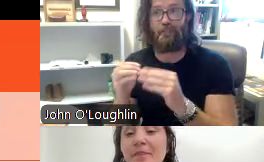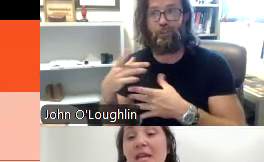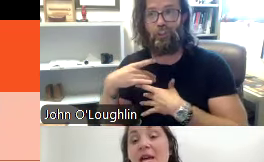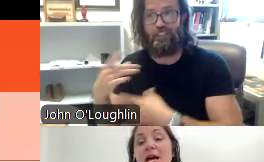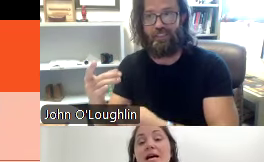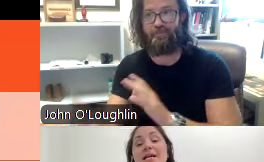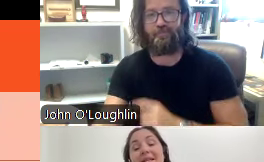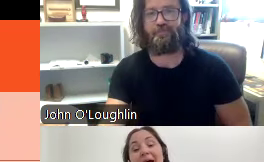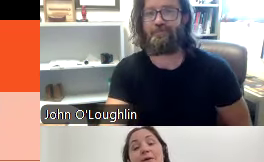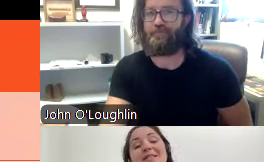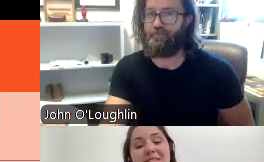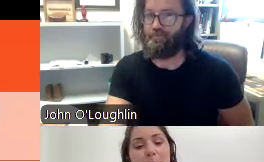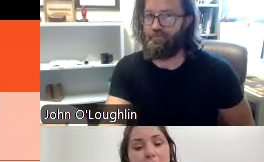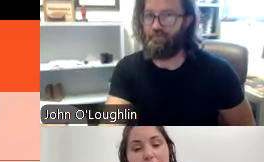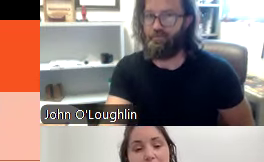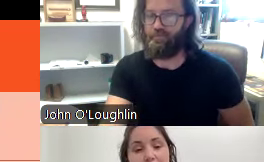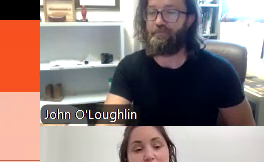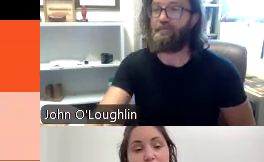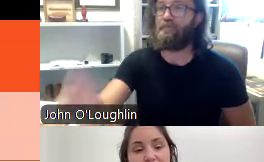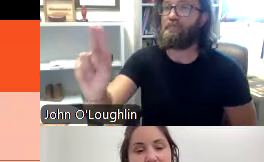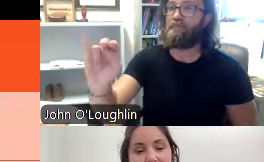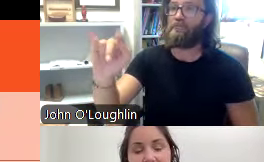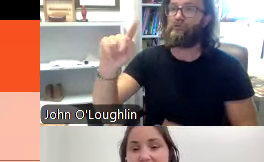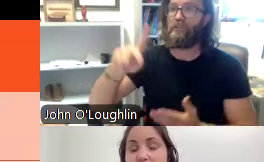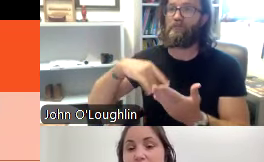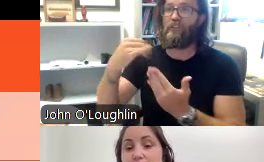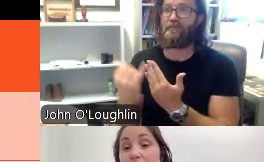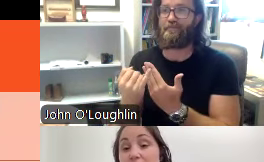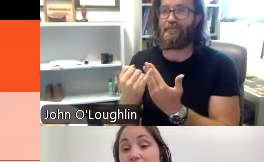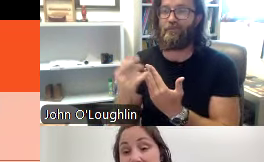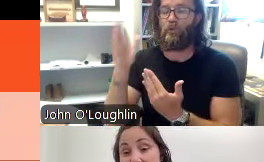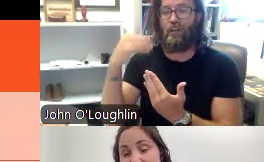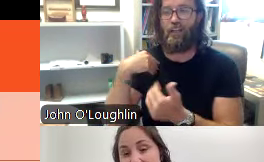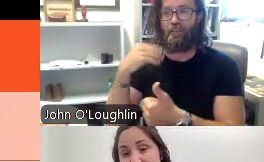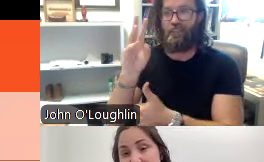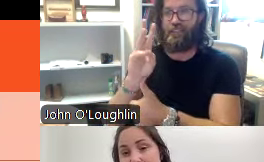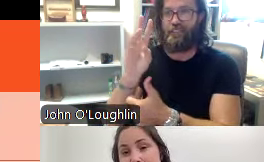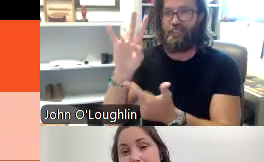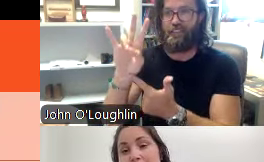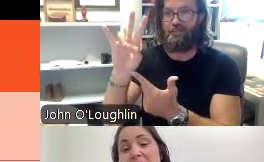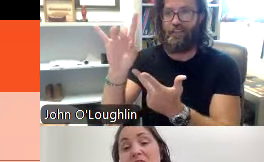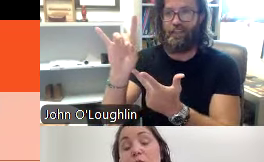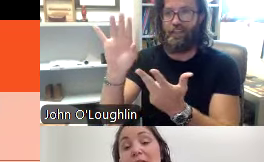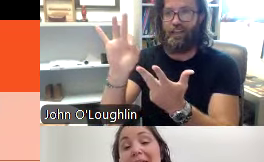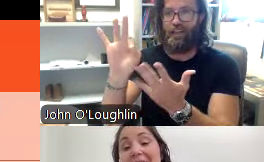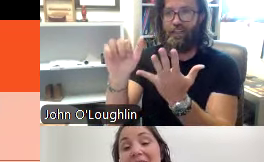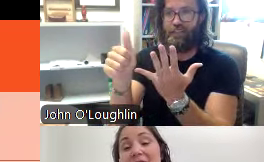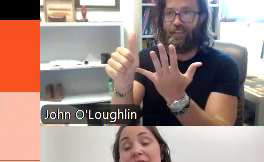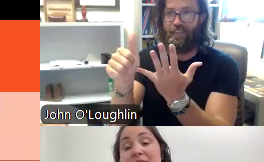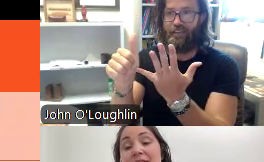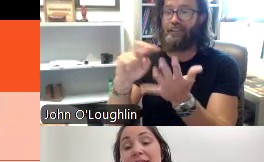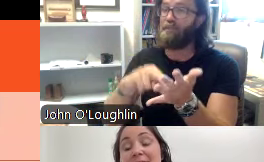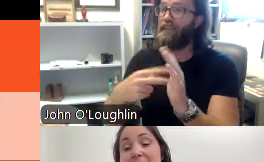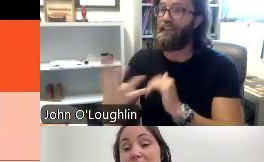Okay. Now, this is the part where it becomes more interesting is the unit projects. You will